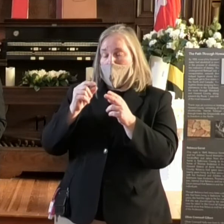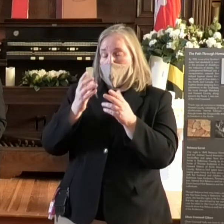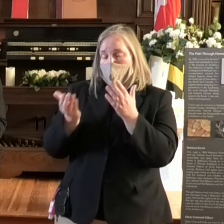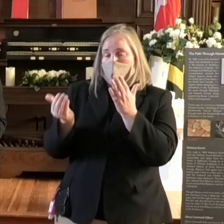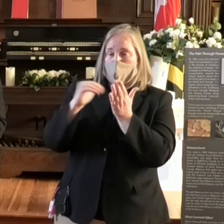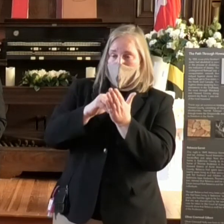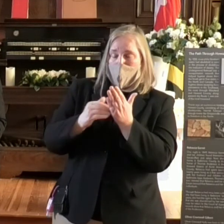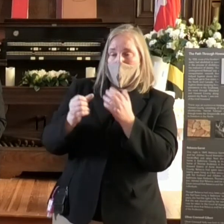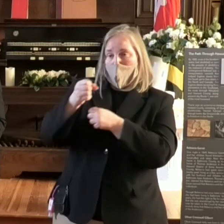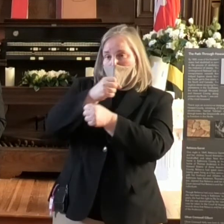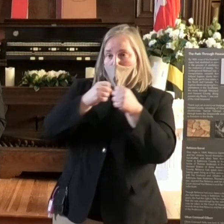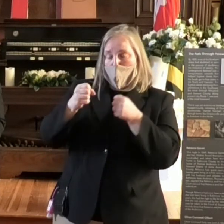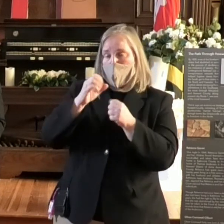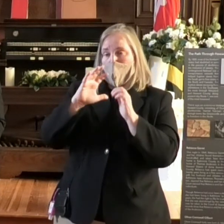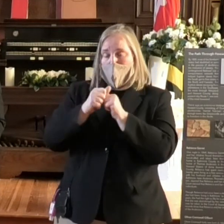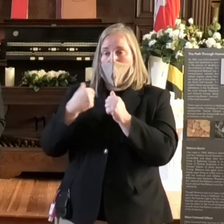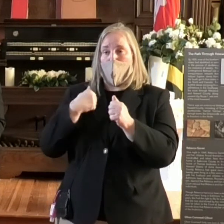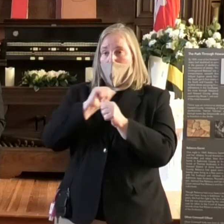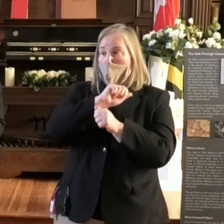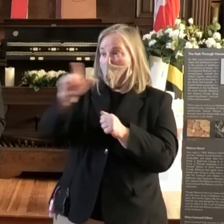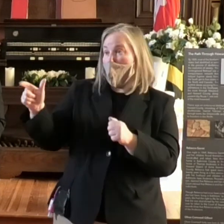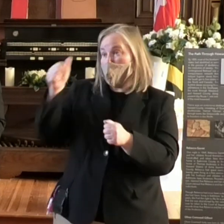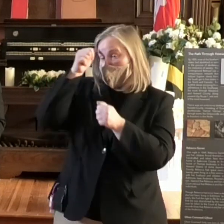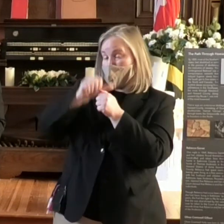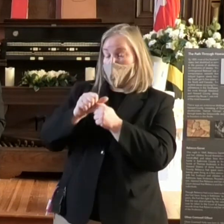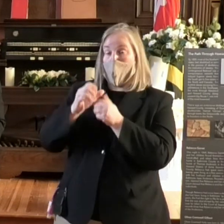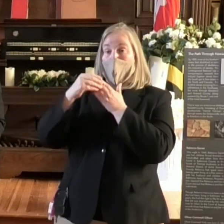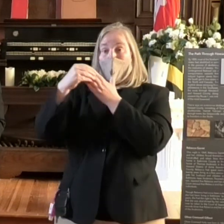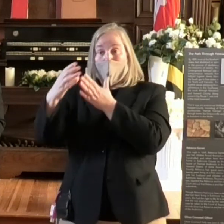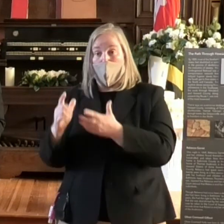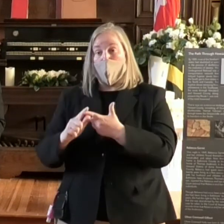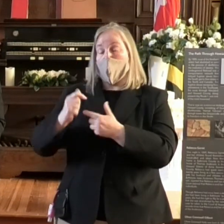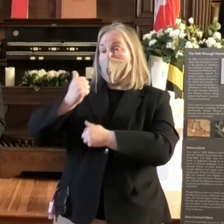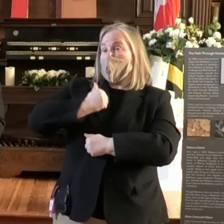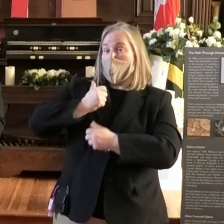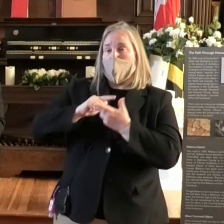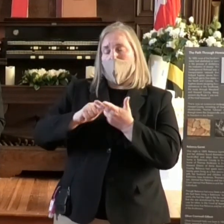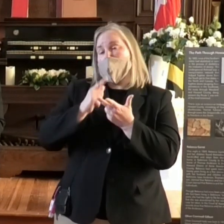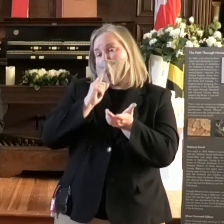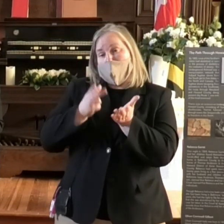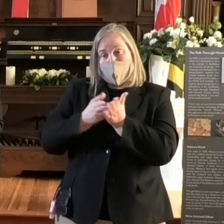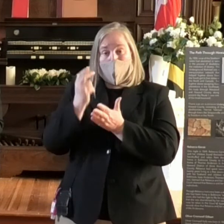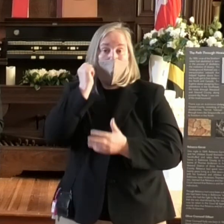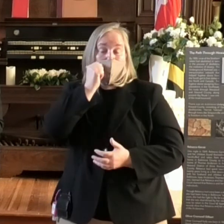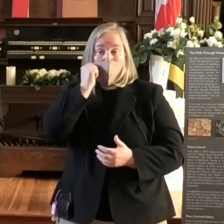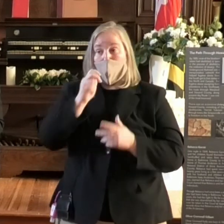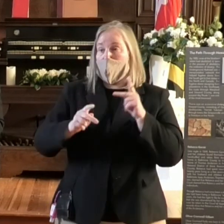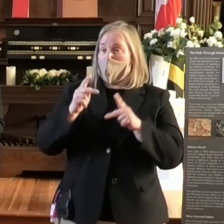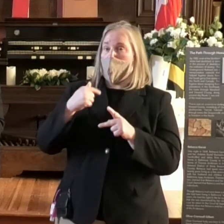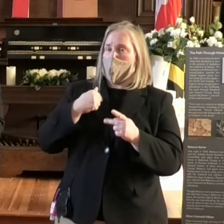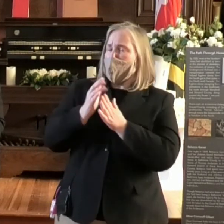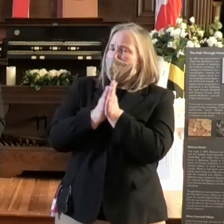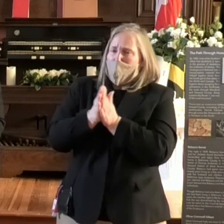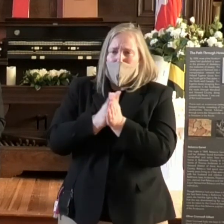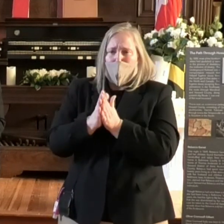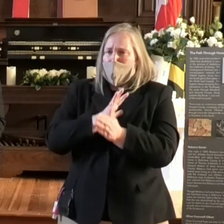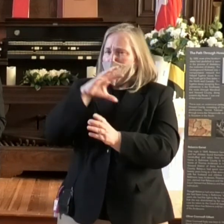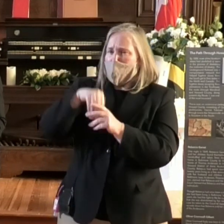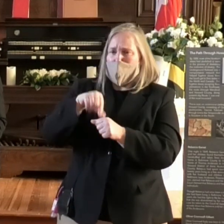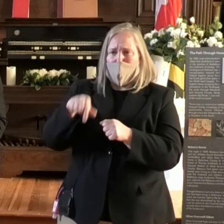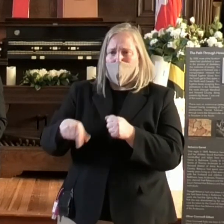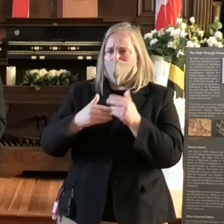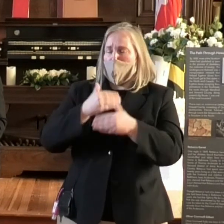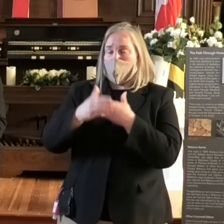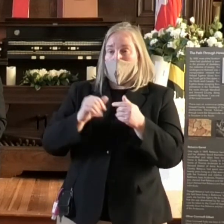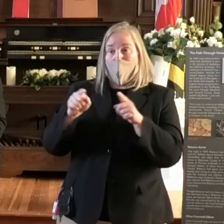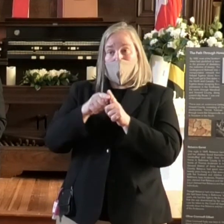we all remember leaders, soldiers, and honestly, just everyday people. I'm eager to be a part of this process.